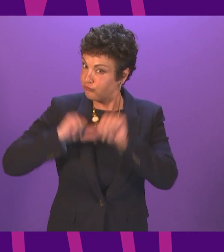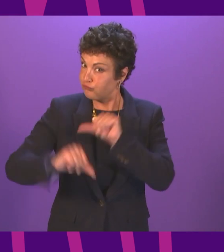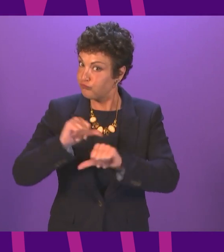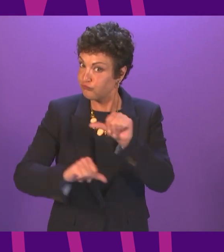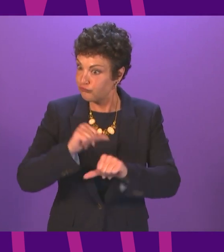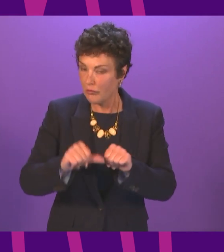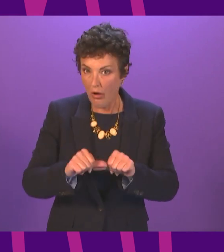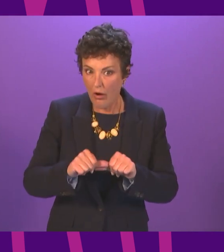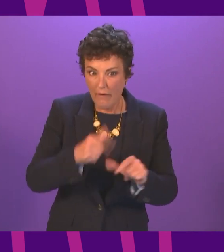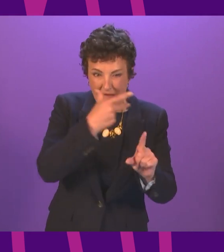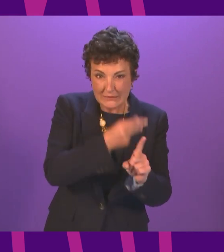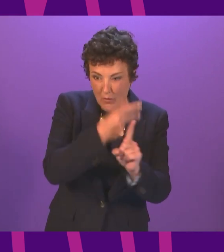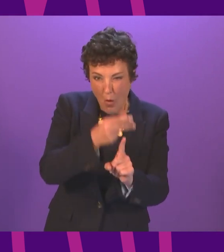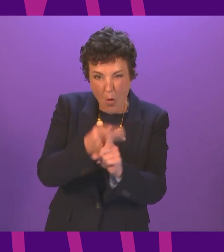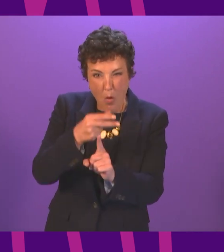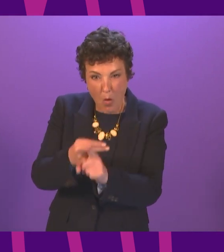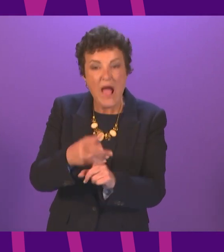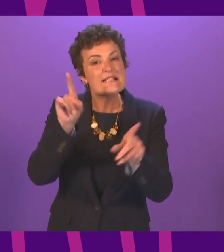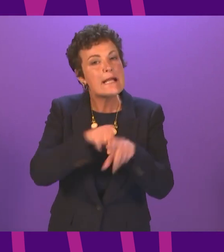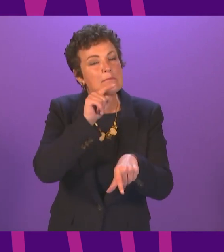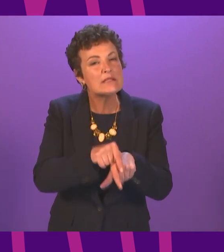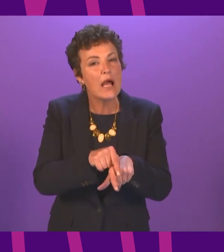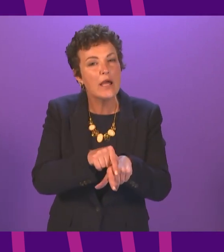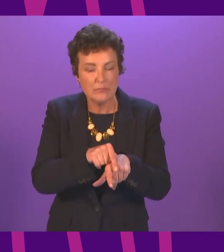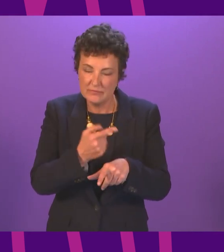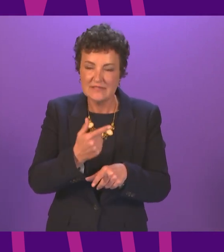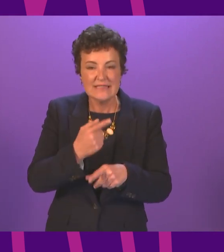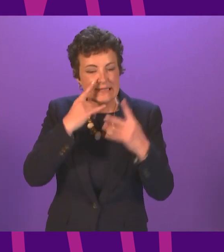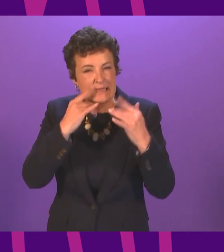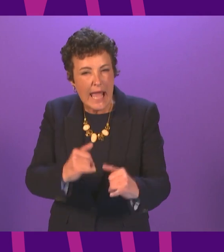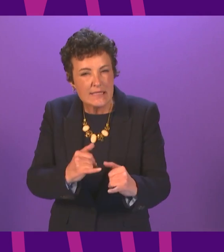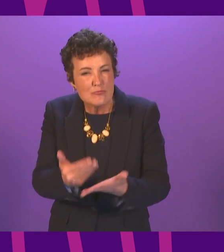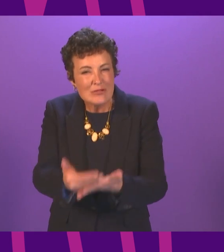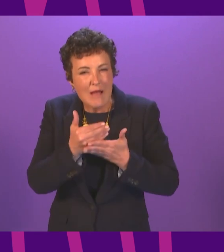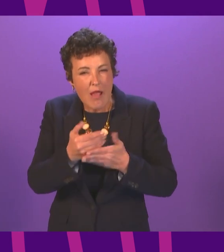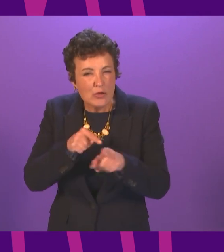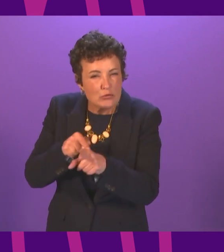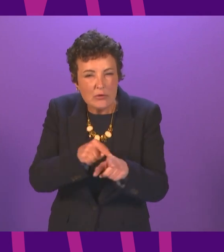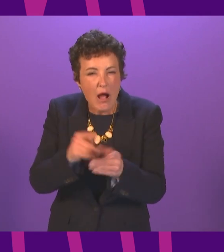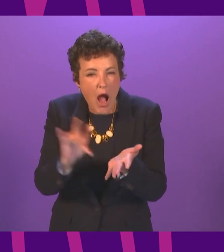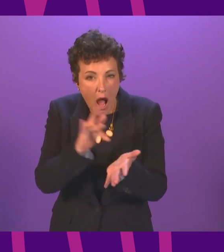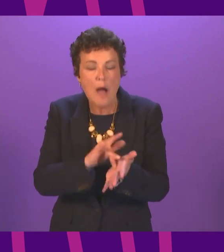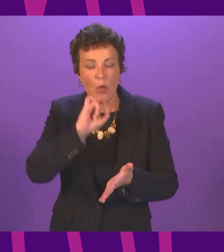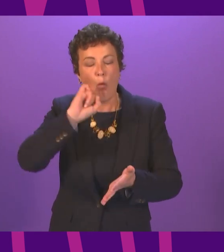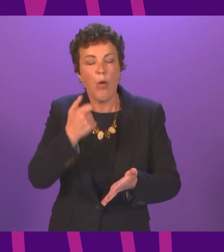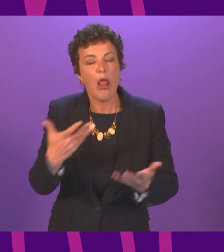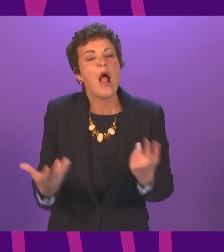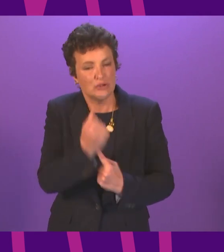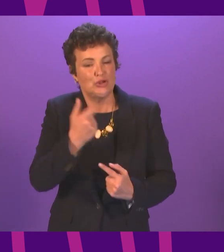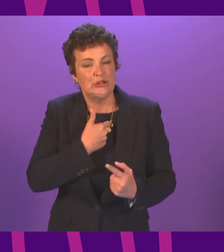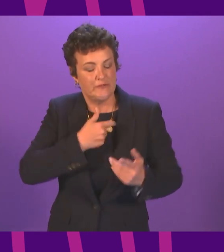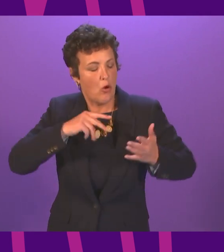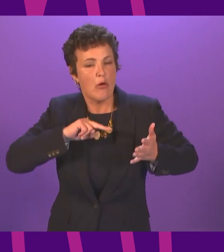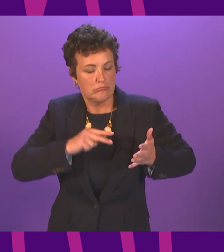make full use of test and protect, I firmly believe we can progress in the way that we have set out in our plans. Of course.